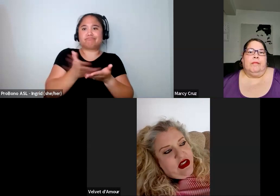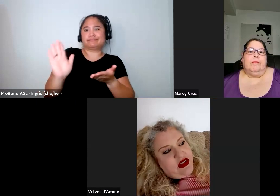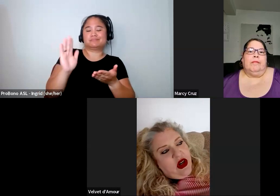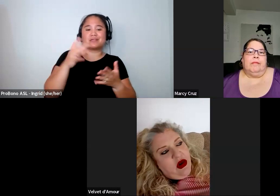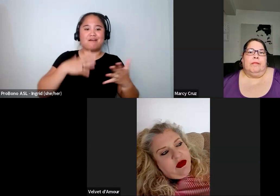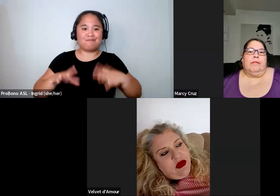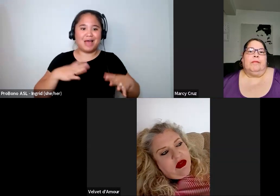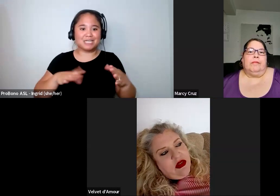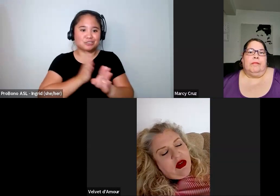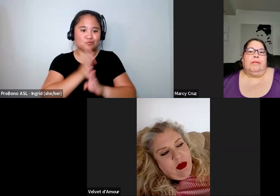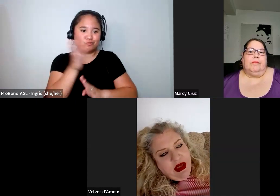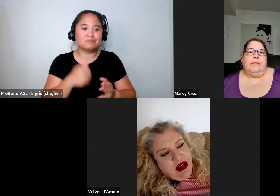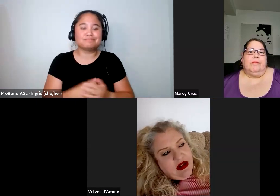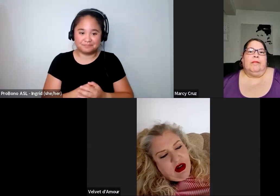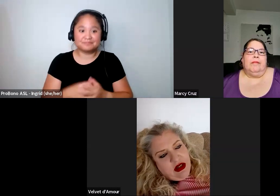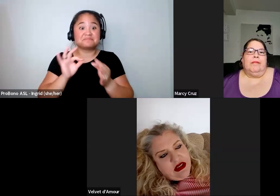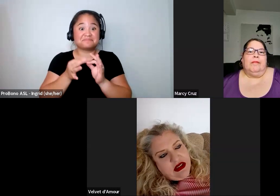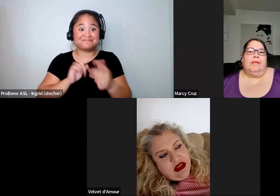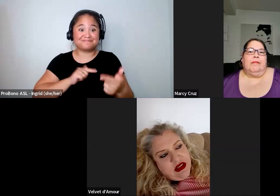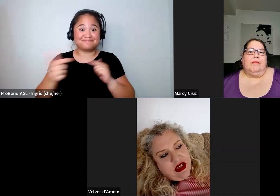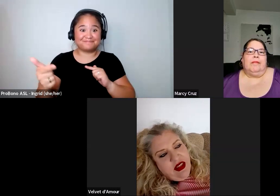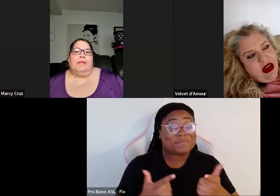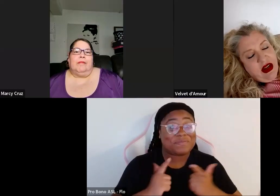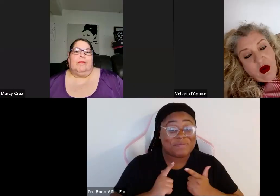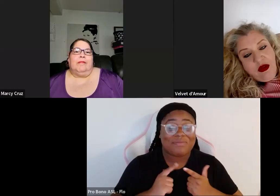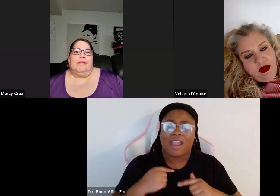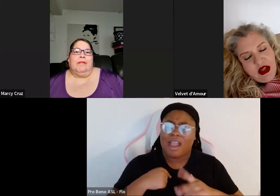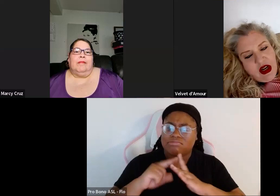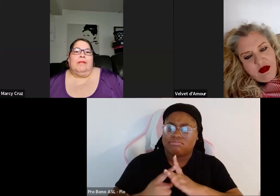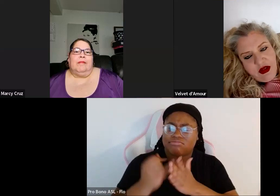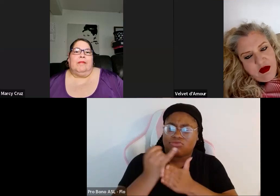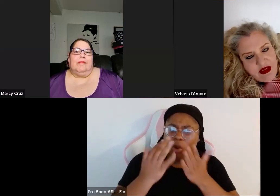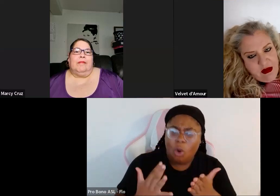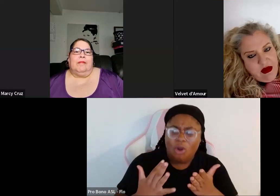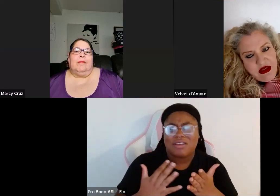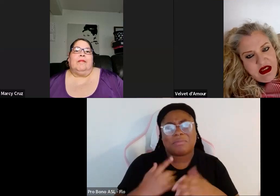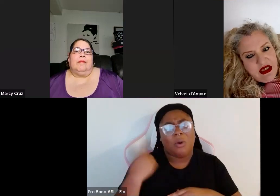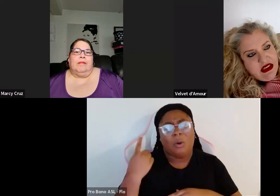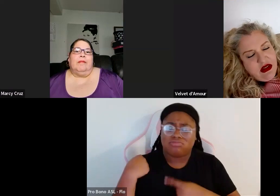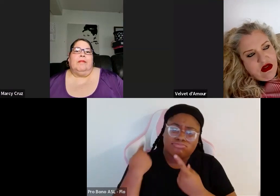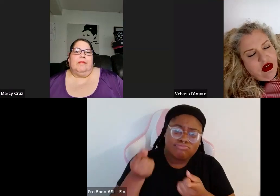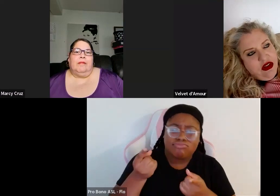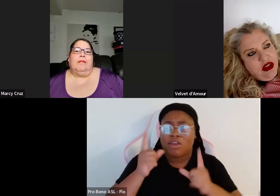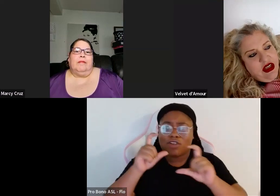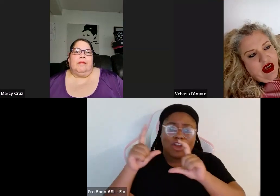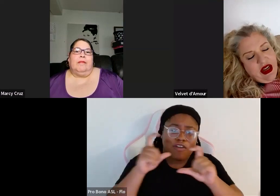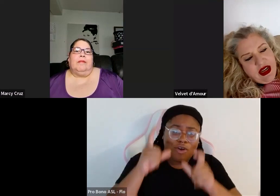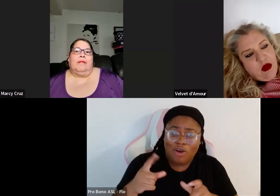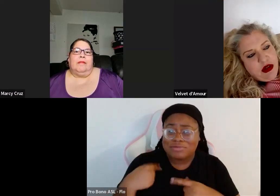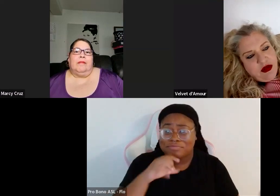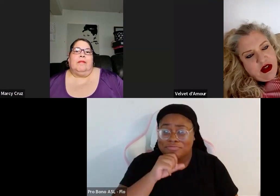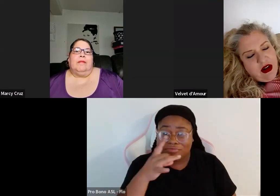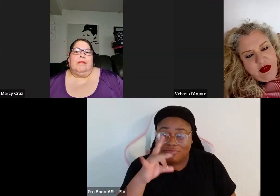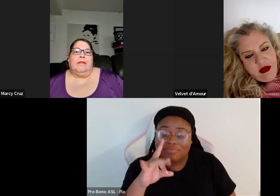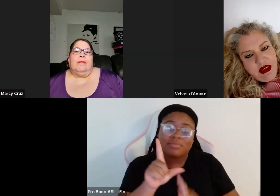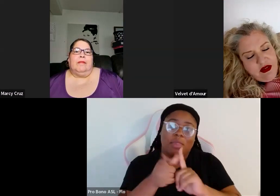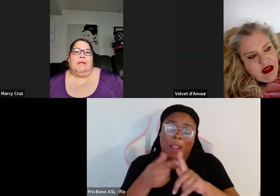so so I began as an artist and then I'd always been a photographer from the time I was like 18 years old and I got